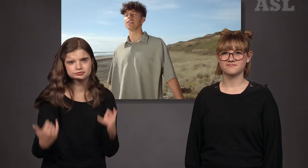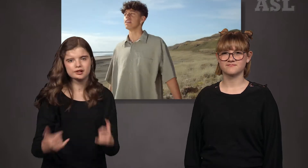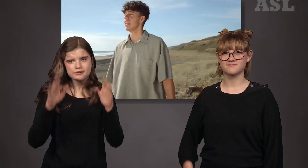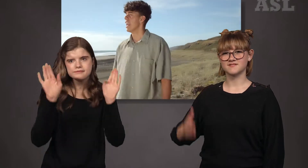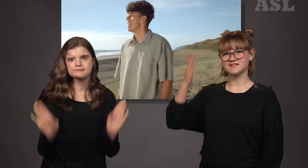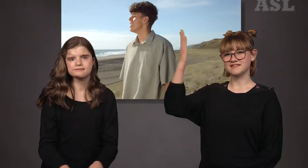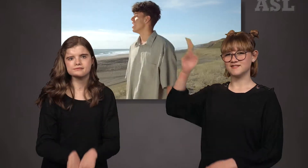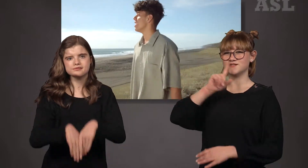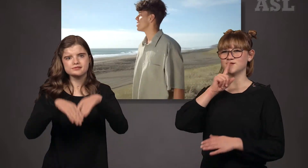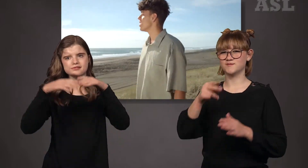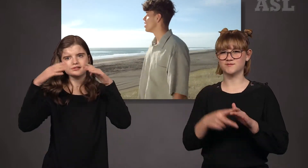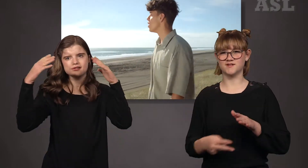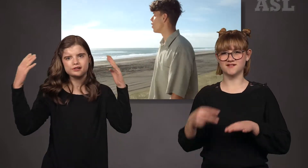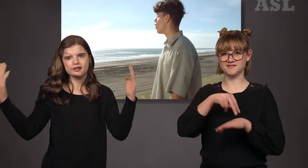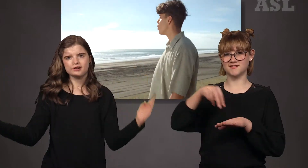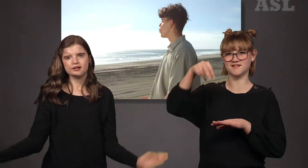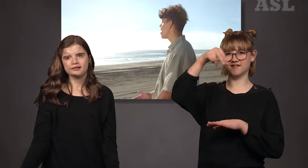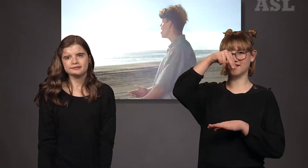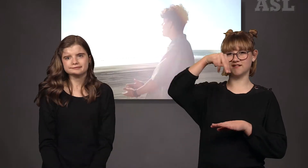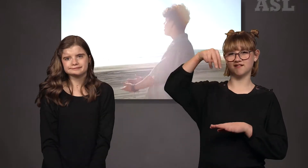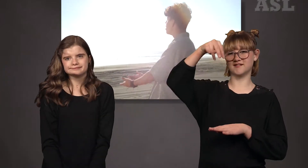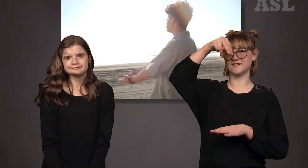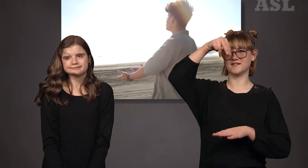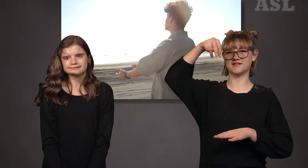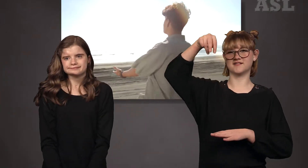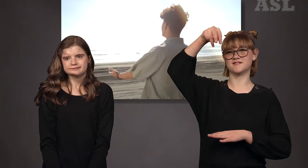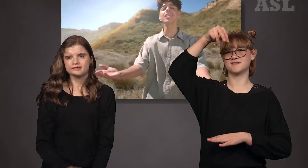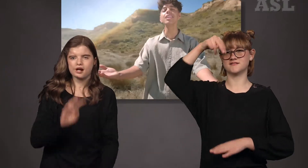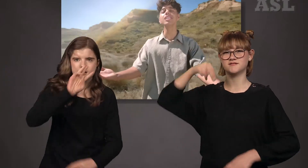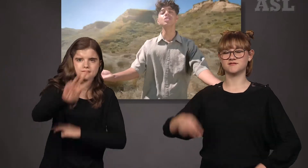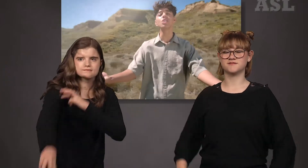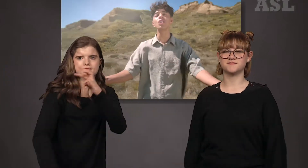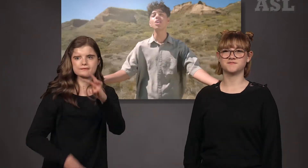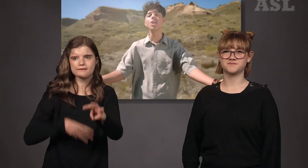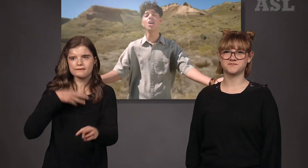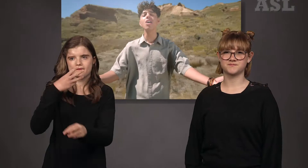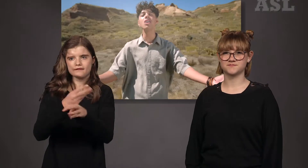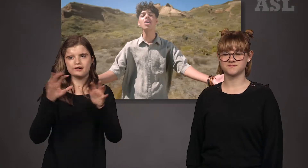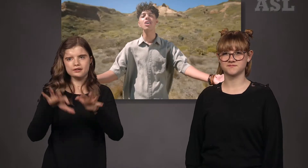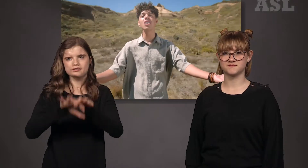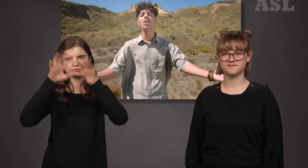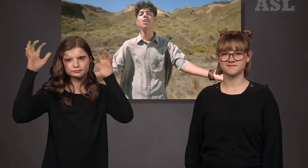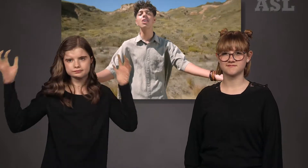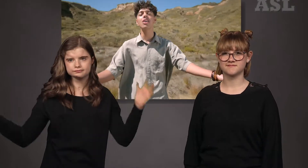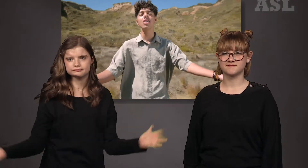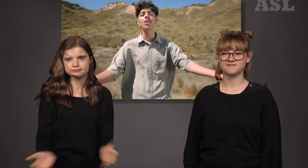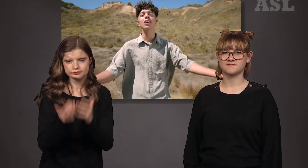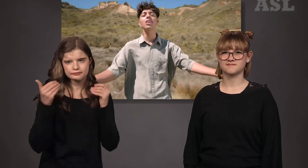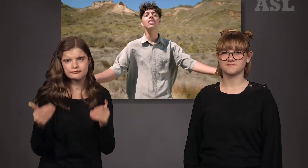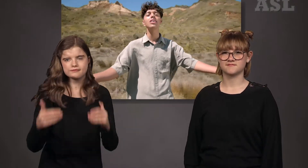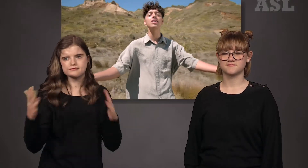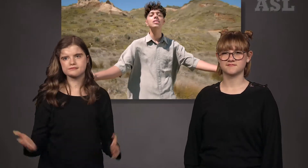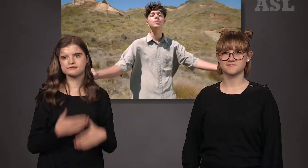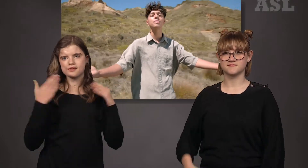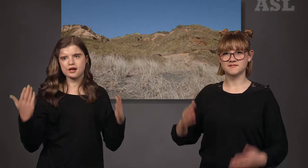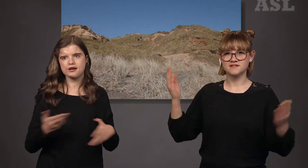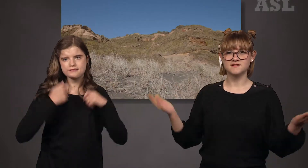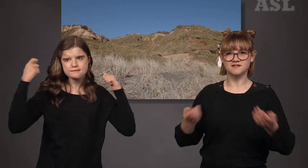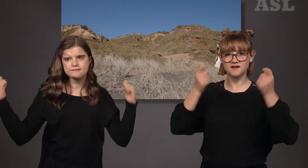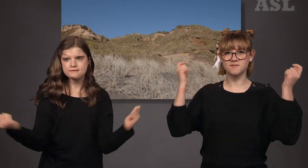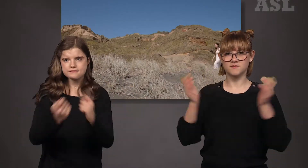is risen Let the whole wide earth rejoice Rejoice, rejoice,